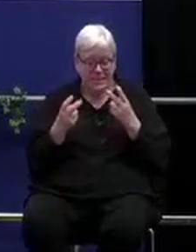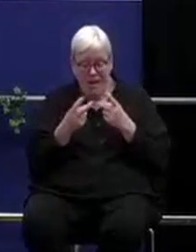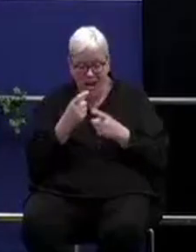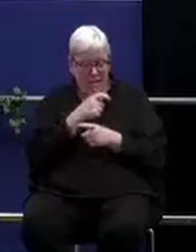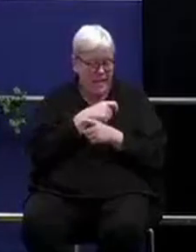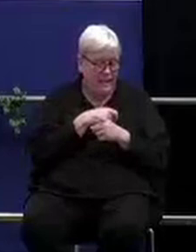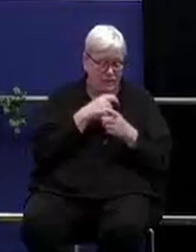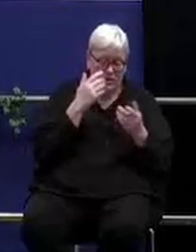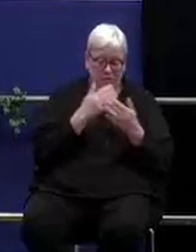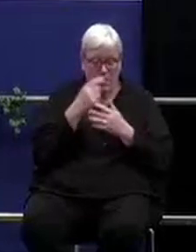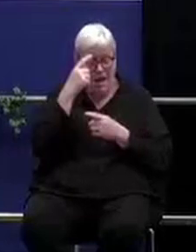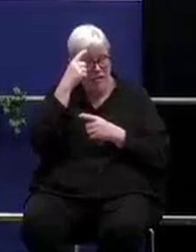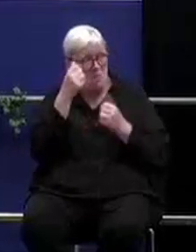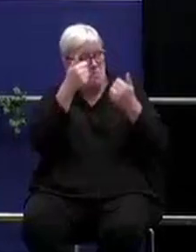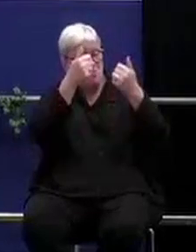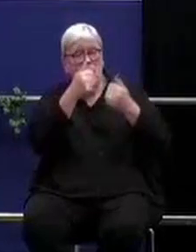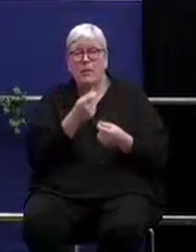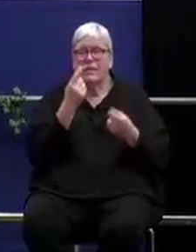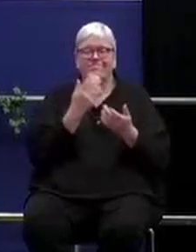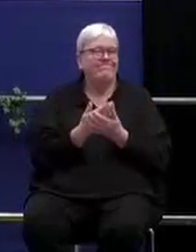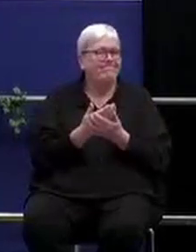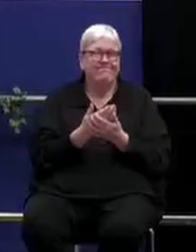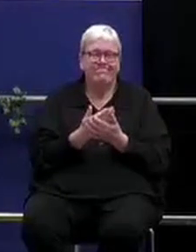was sorted, it was all going to be golden. And